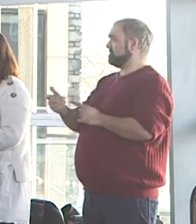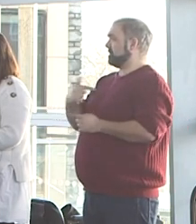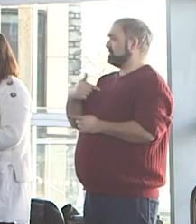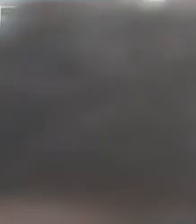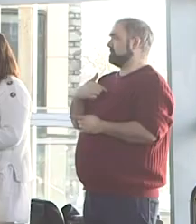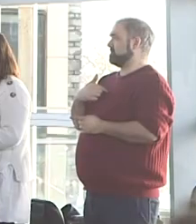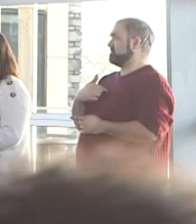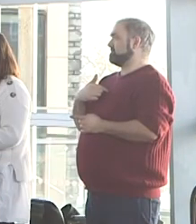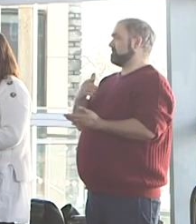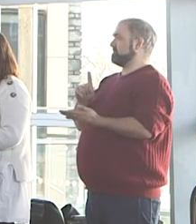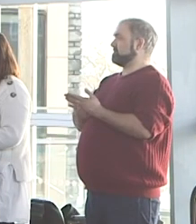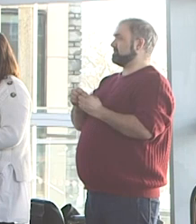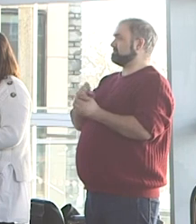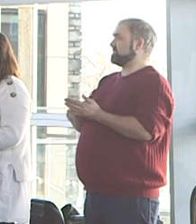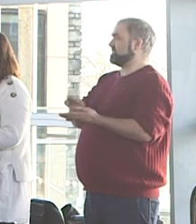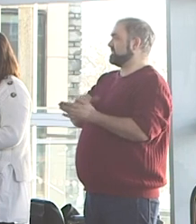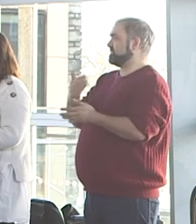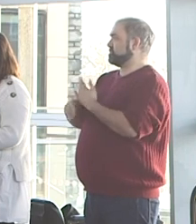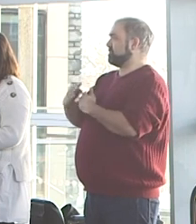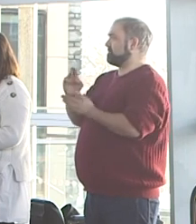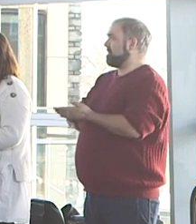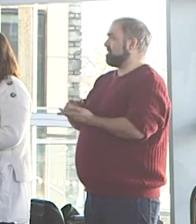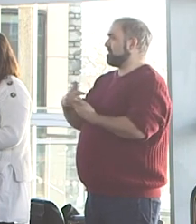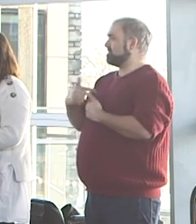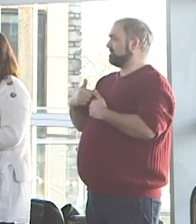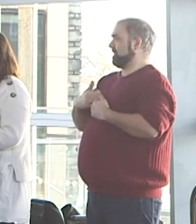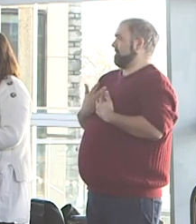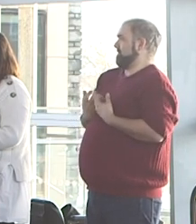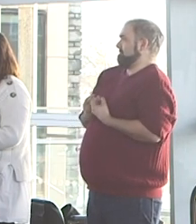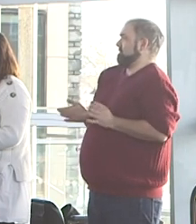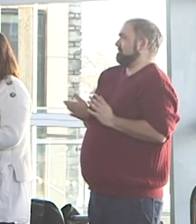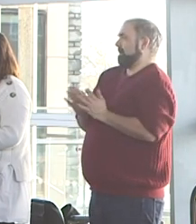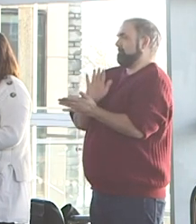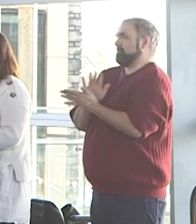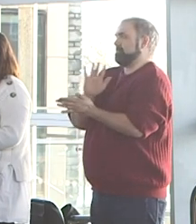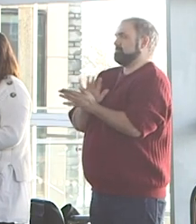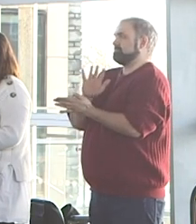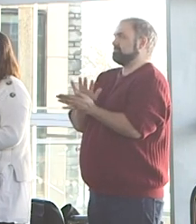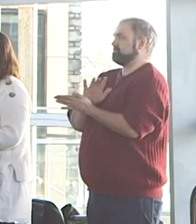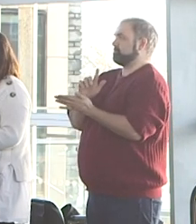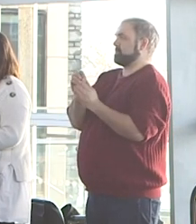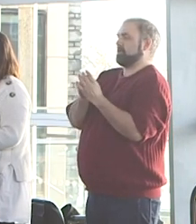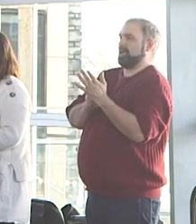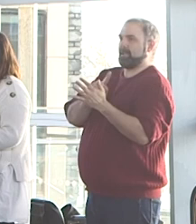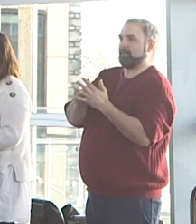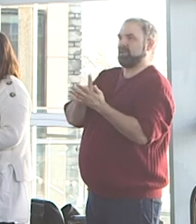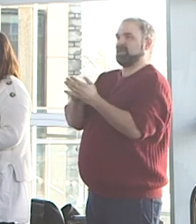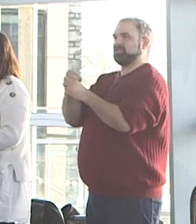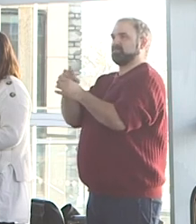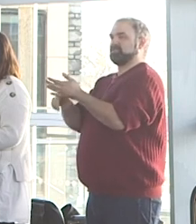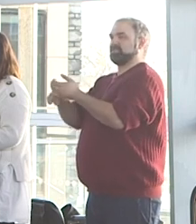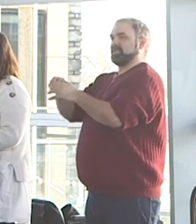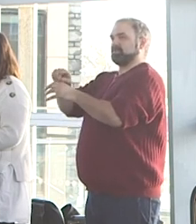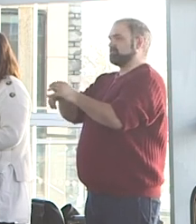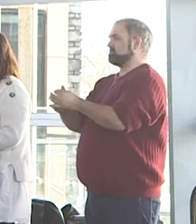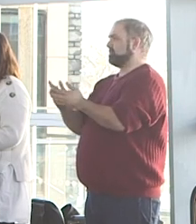like over the LGBT History Month, I have had the liberty and real pleasure in being able to make BAME and LGBT the actual theme for the whole of our